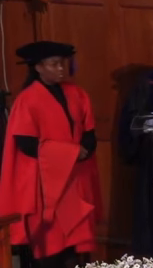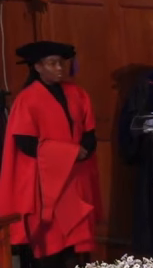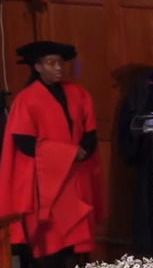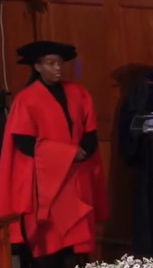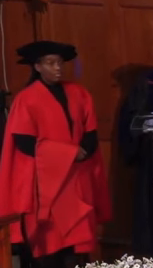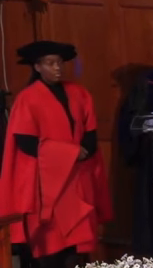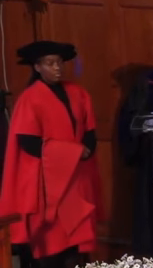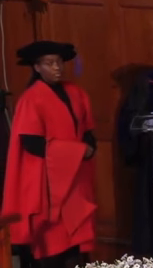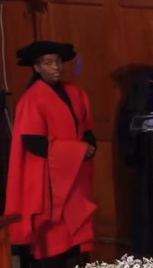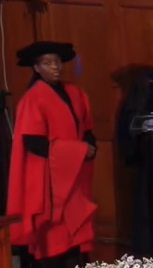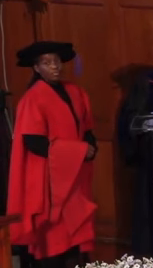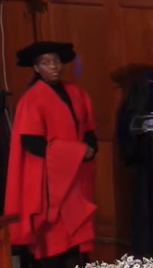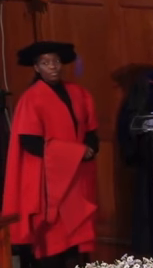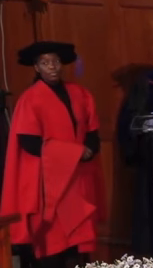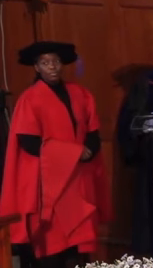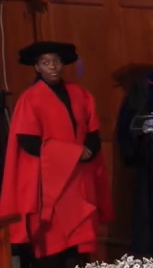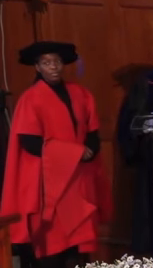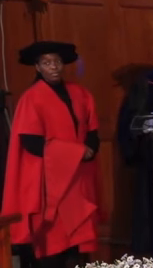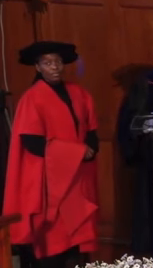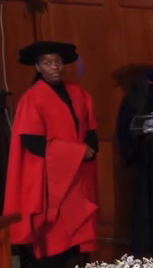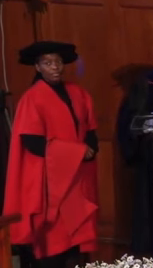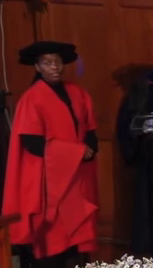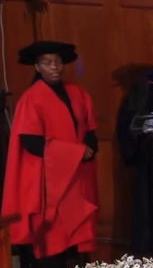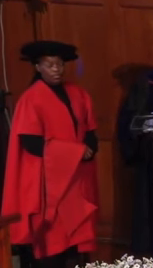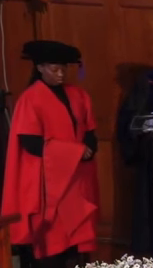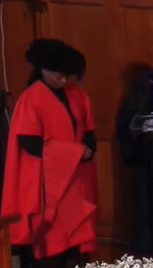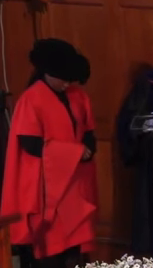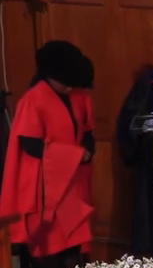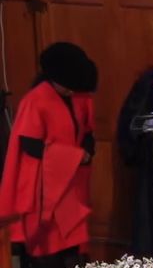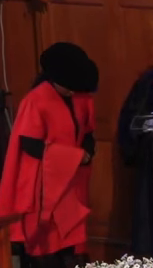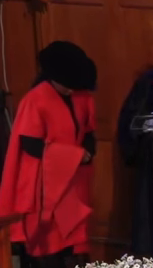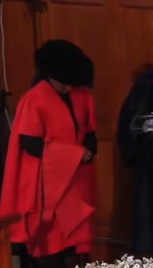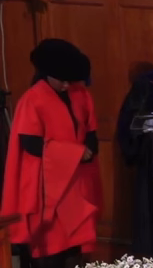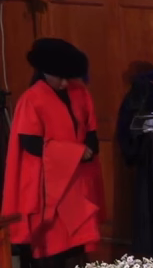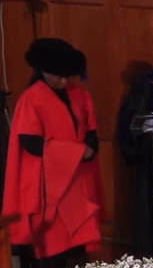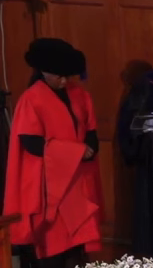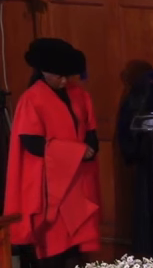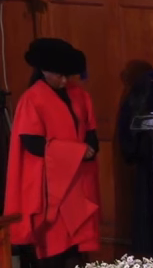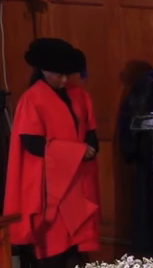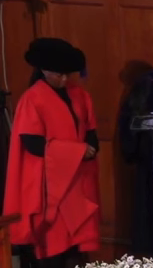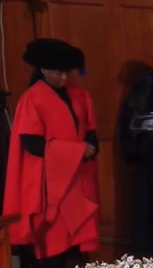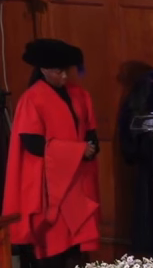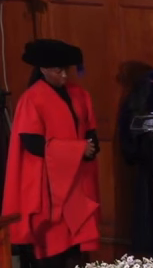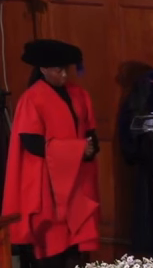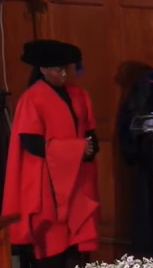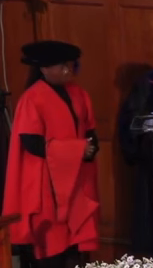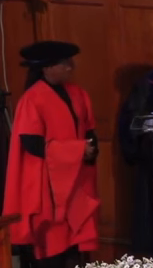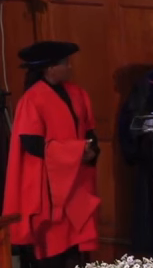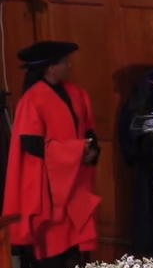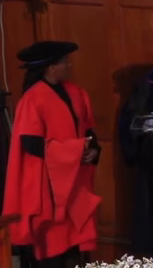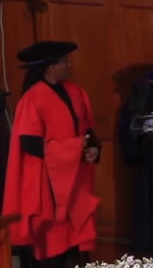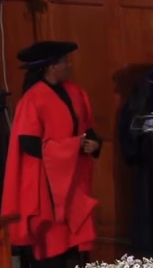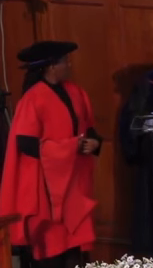Today marks the culmination of years of dedication and hard work. This occasion is not just a reflection of